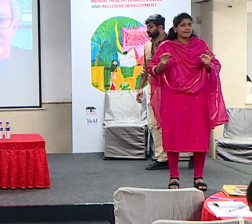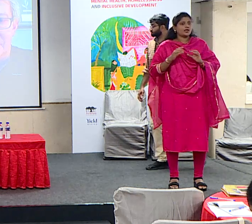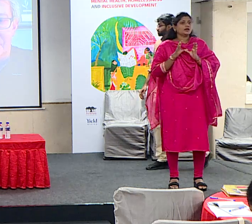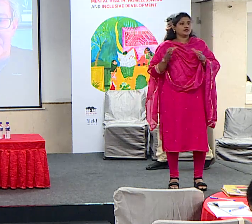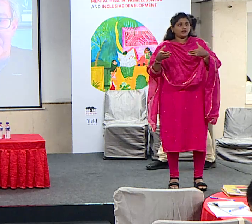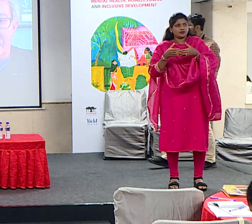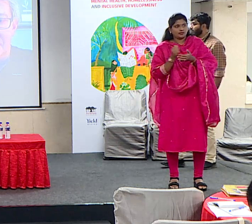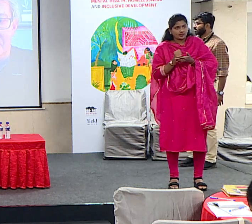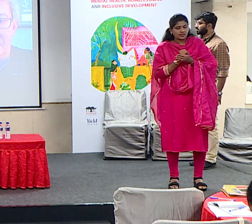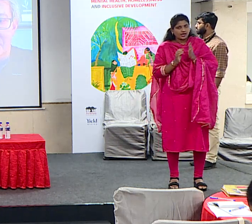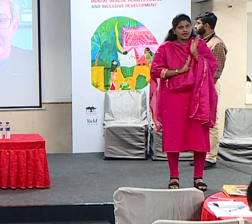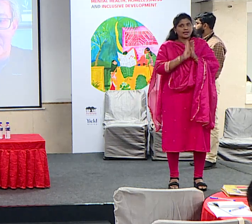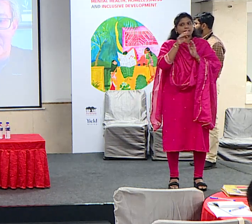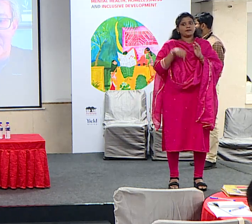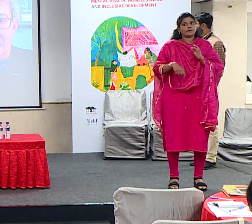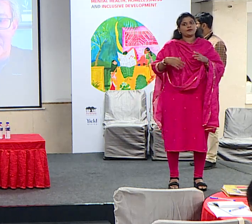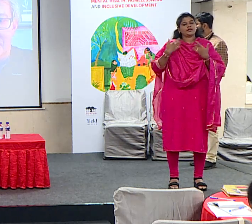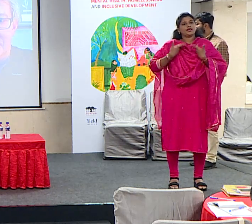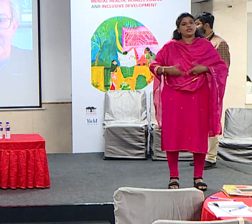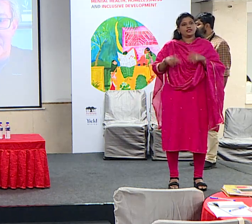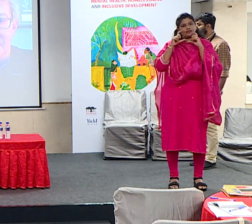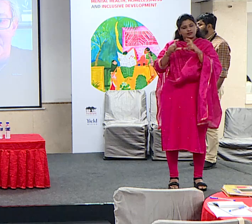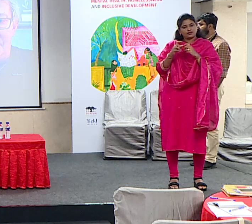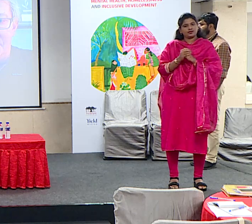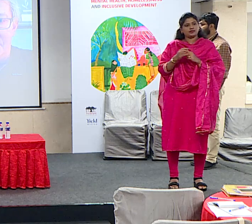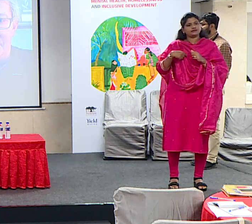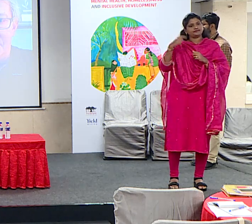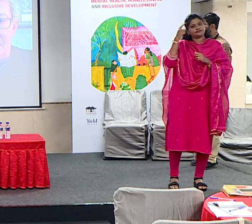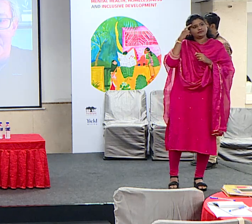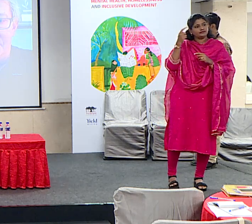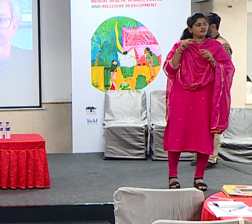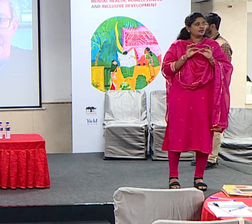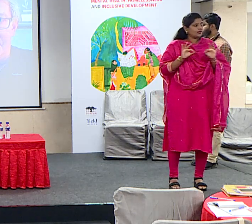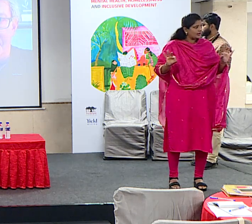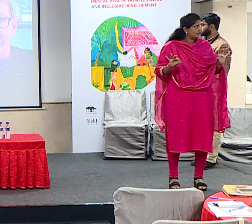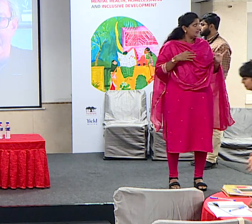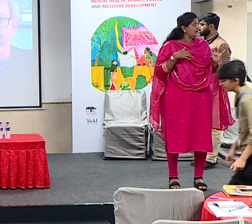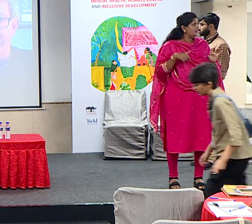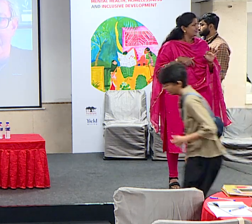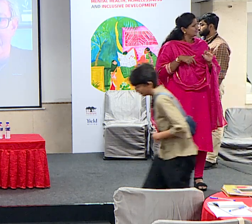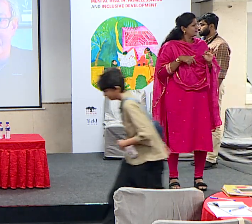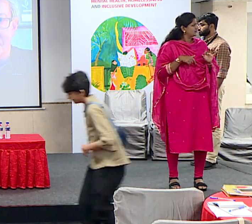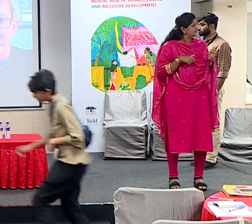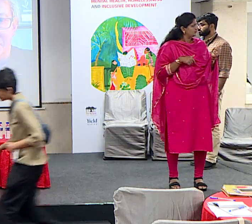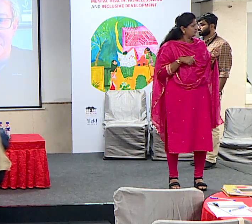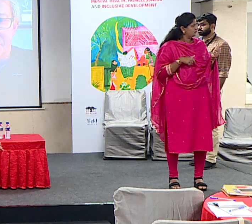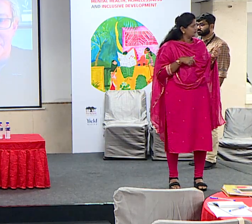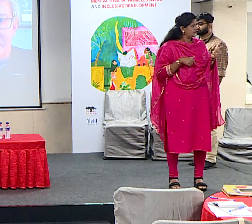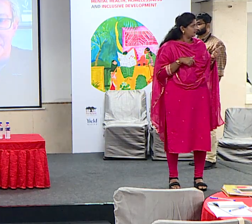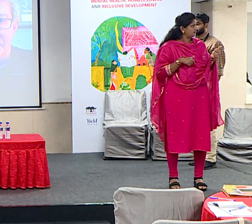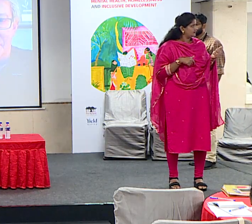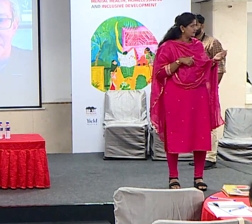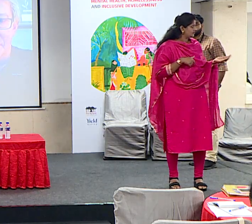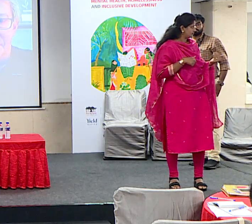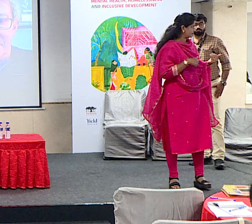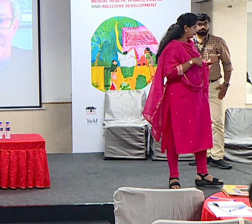implementing improvements in healthcare. Mind lines are internalized, collectively reinforced, and tacit guidelines that healthcare professionals use to